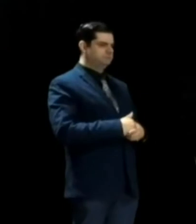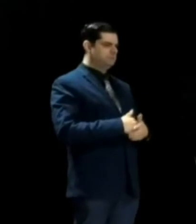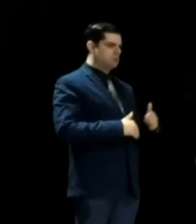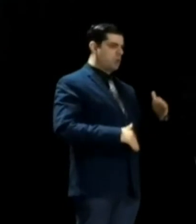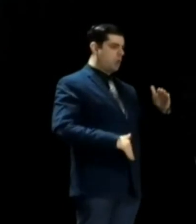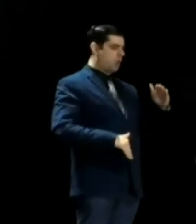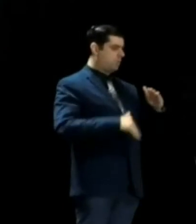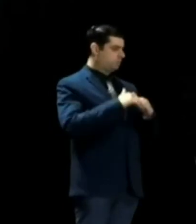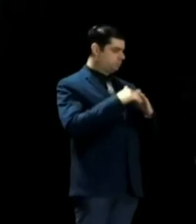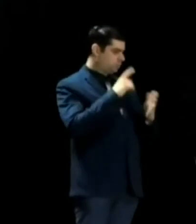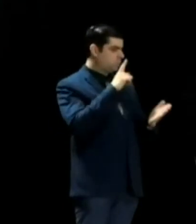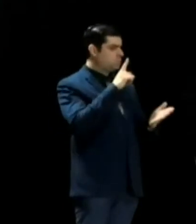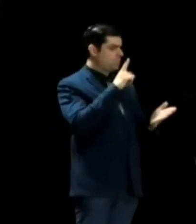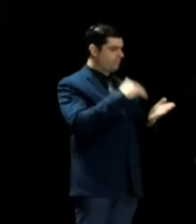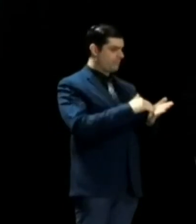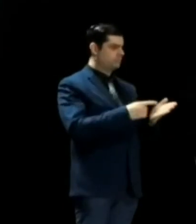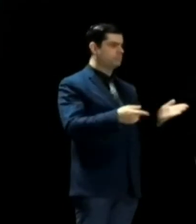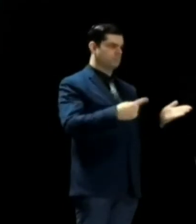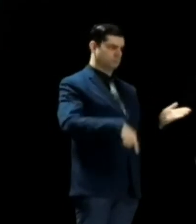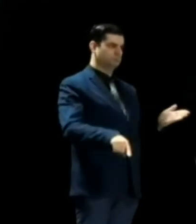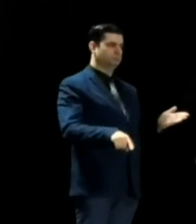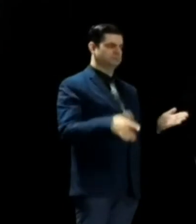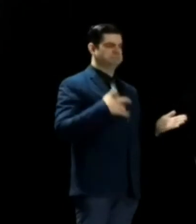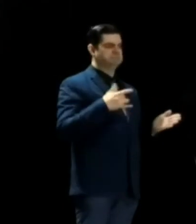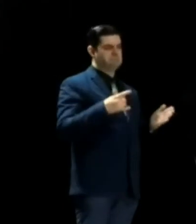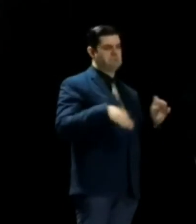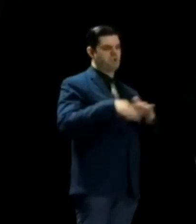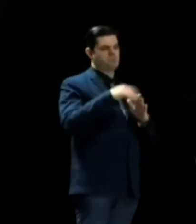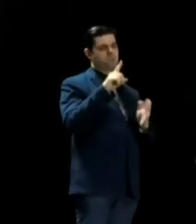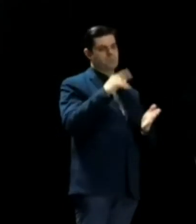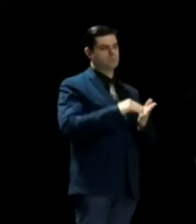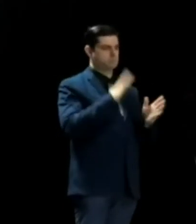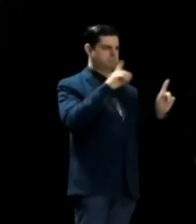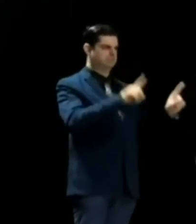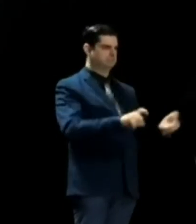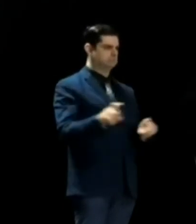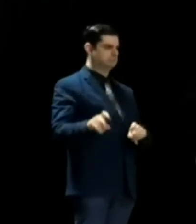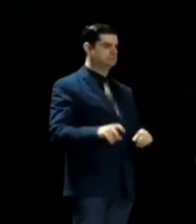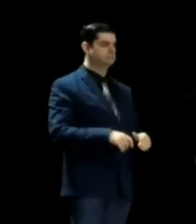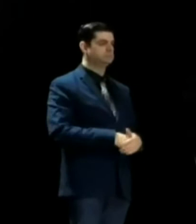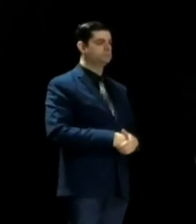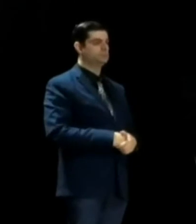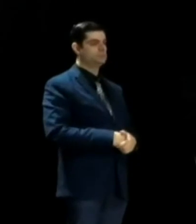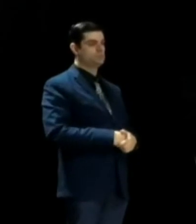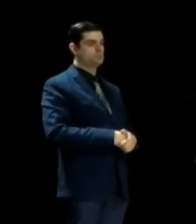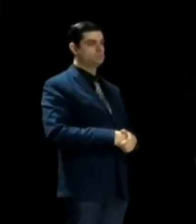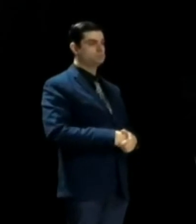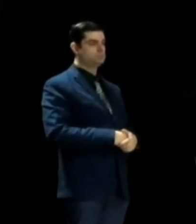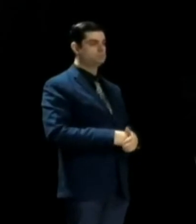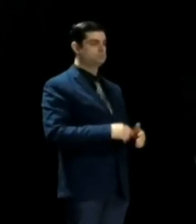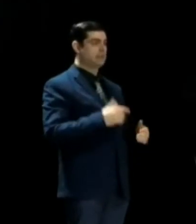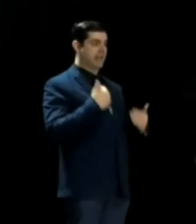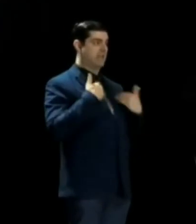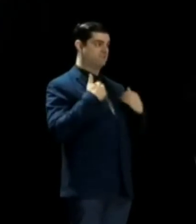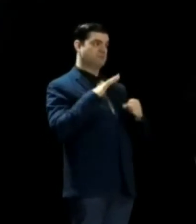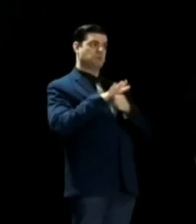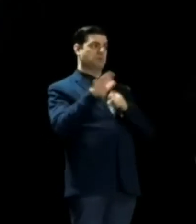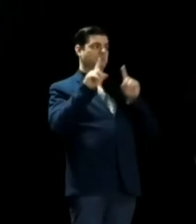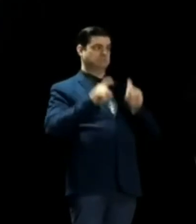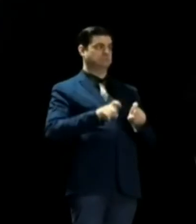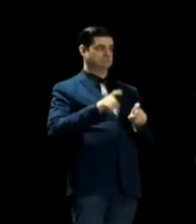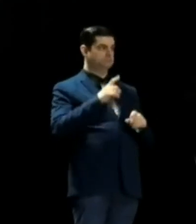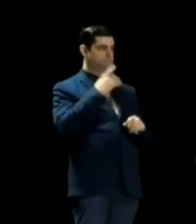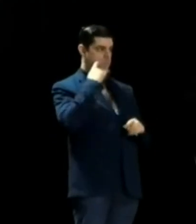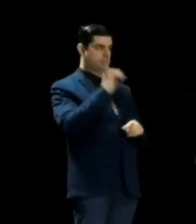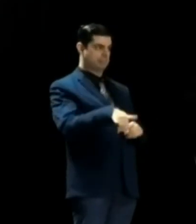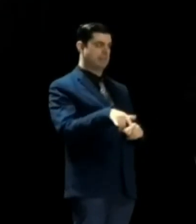people next week. If that's the numbers, we have some capacity with testing. But I think the